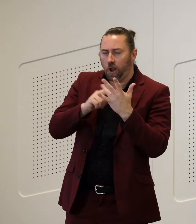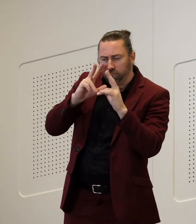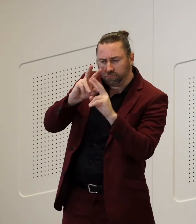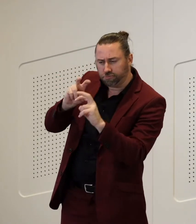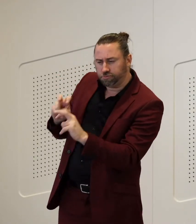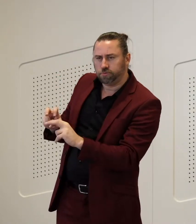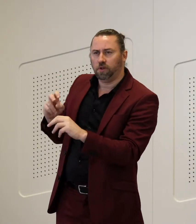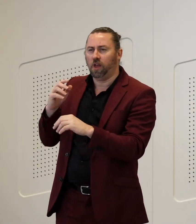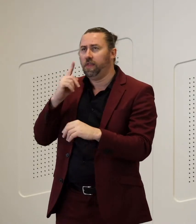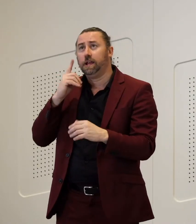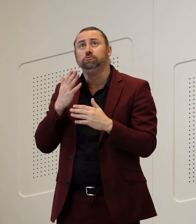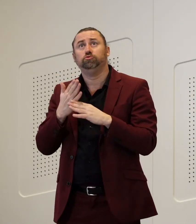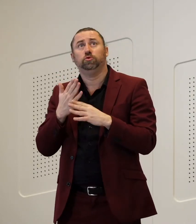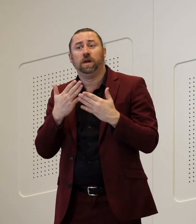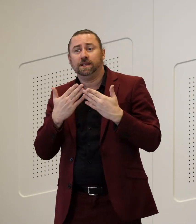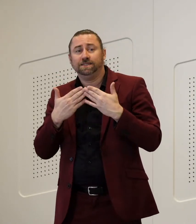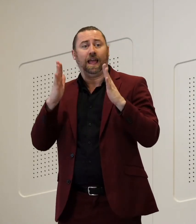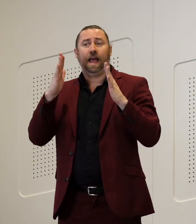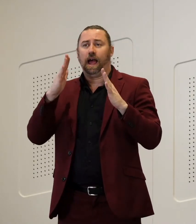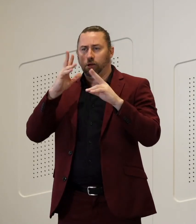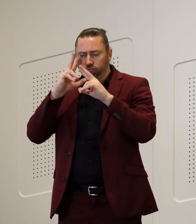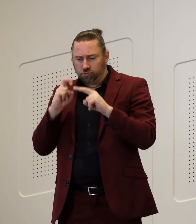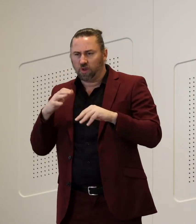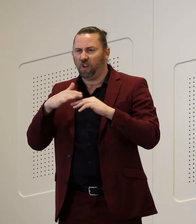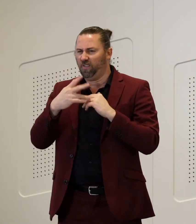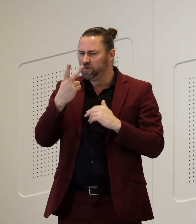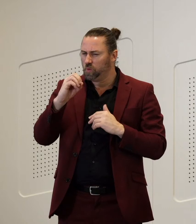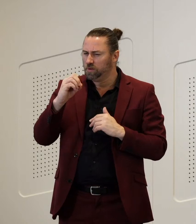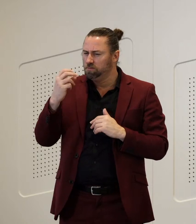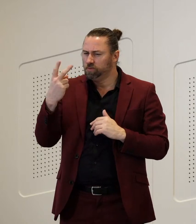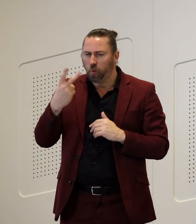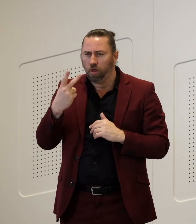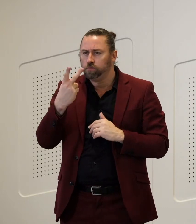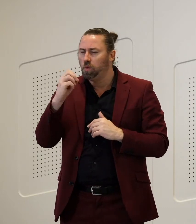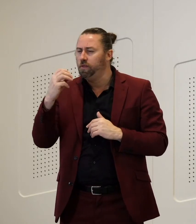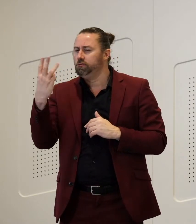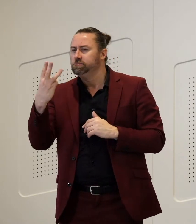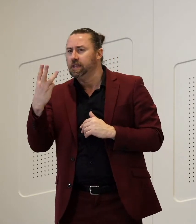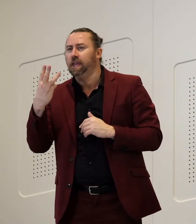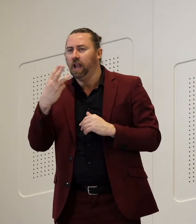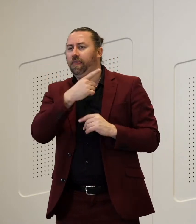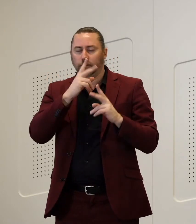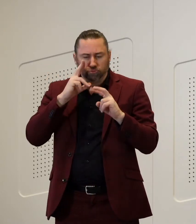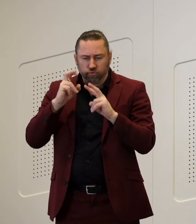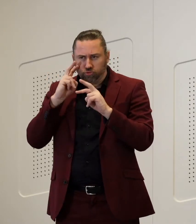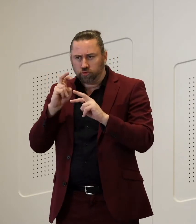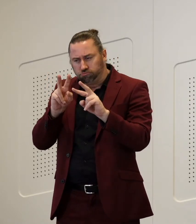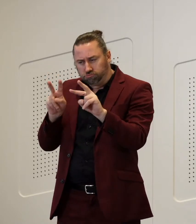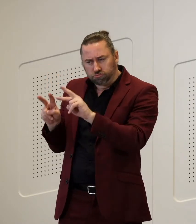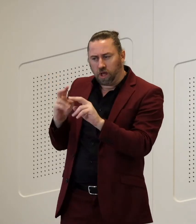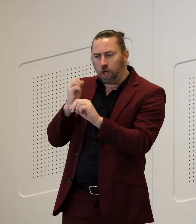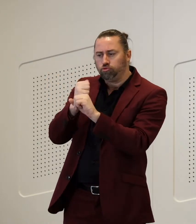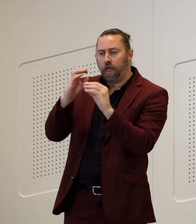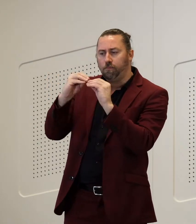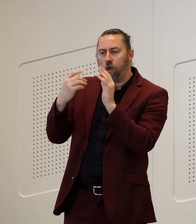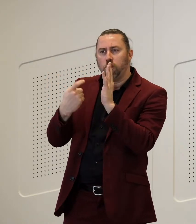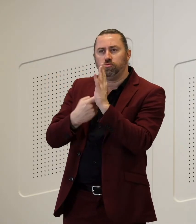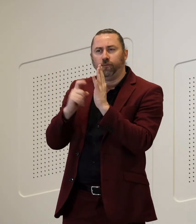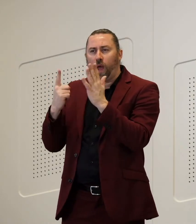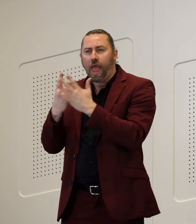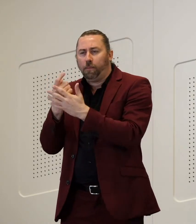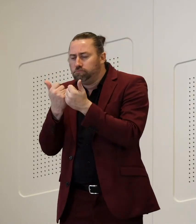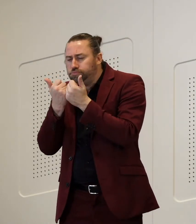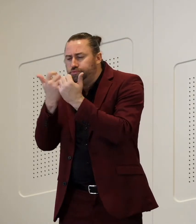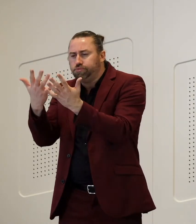in 2012, 2013, and then had continued over several years. So I think that would